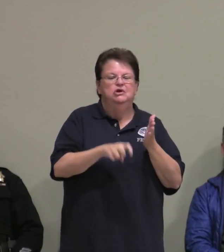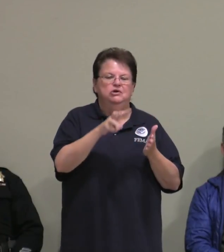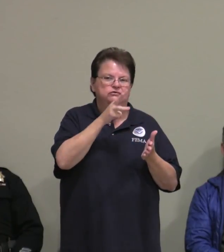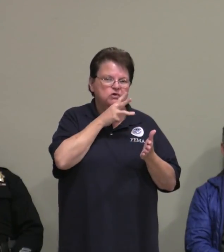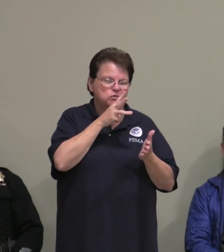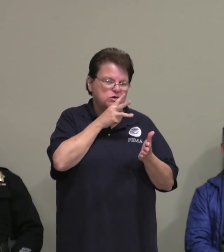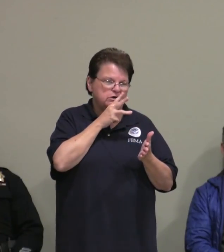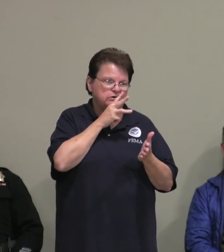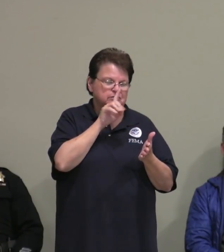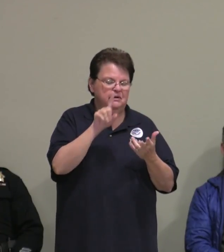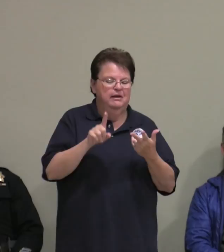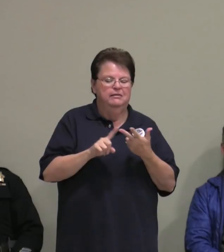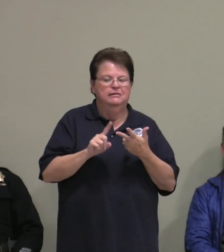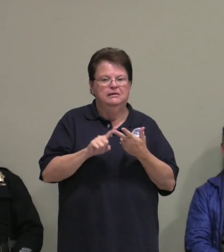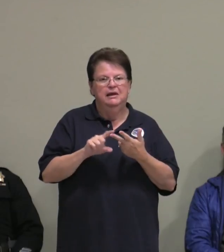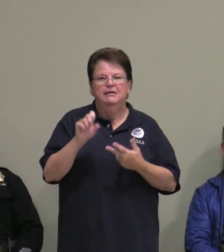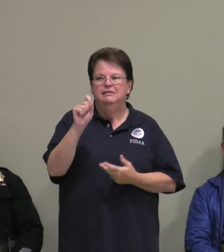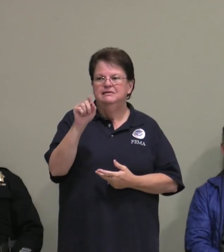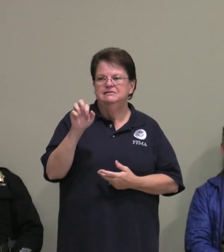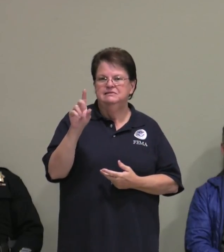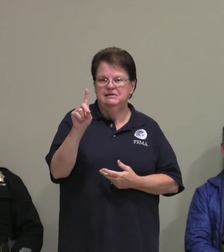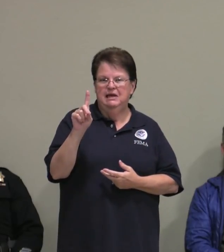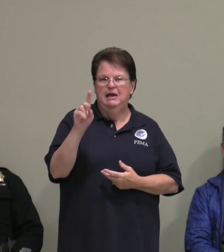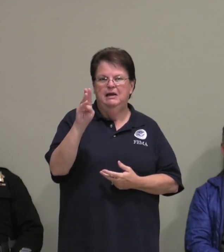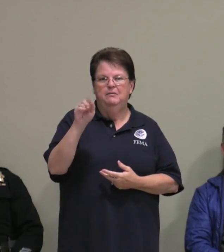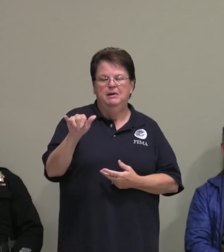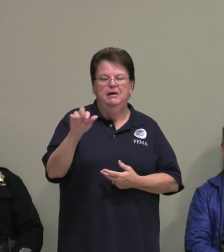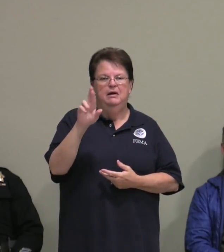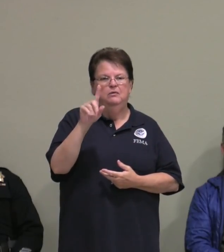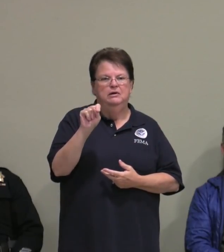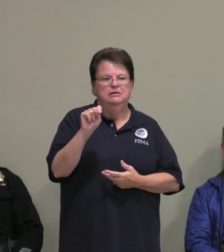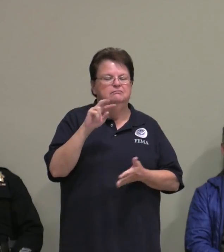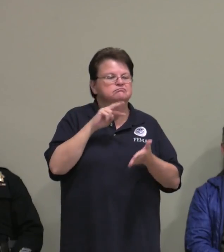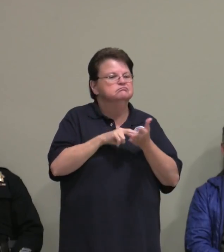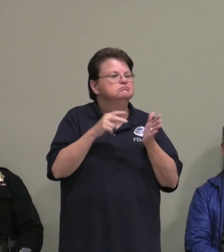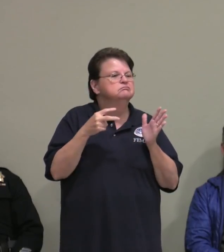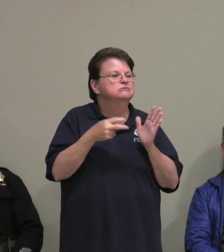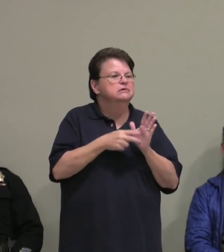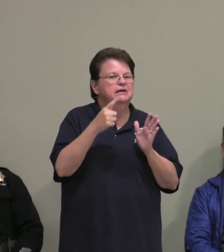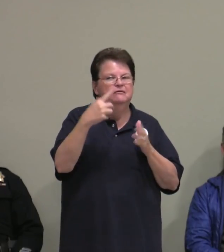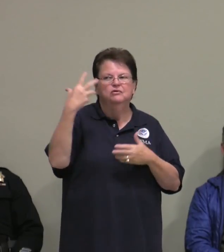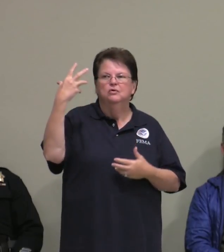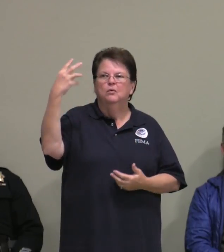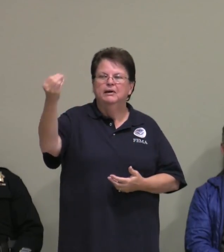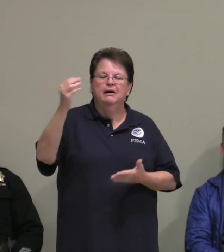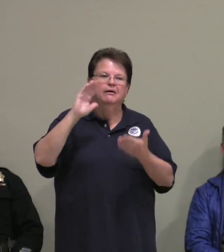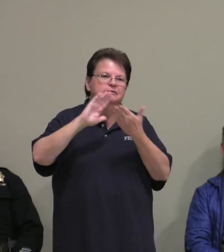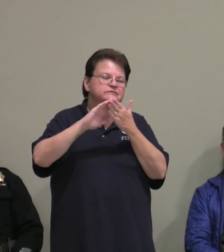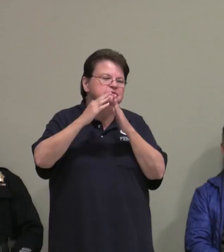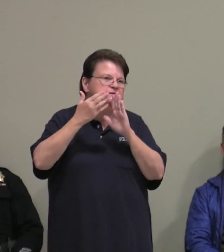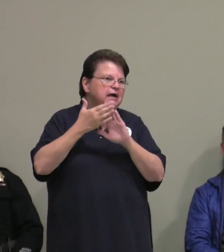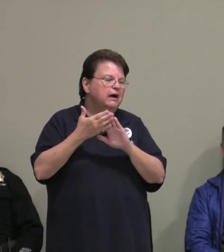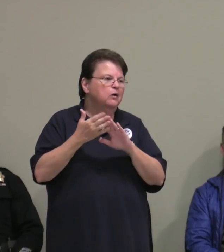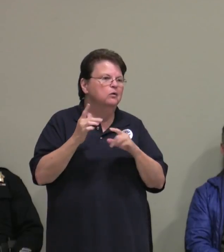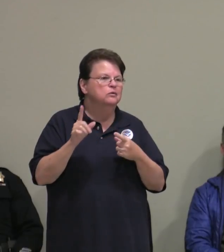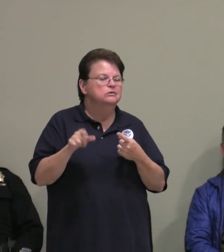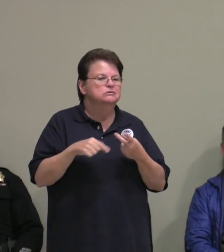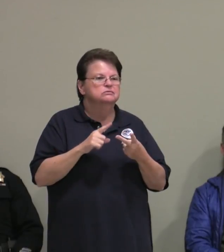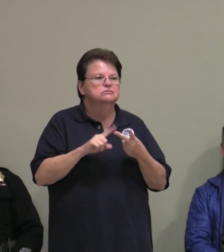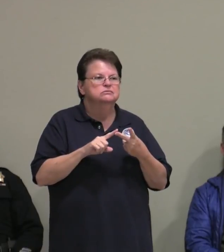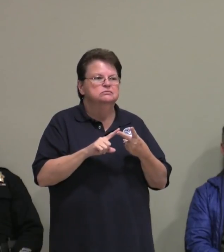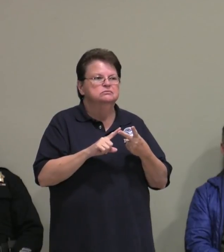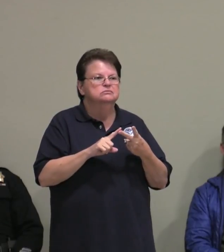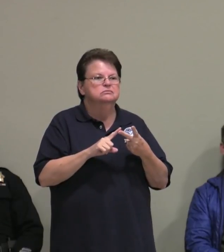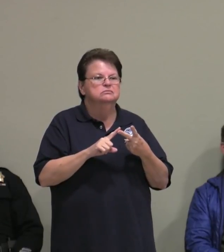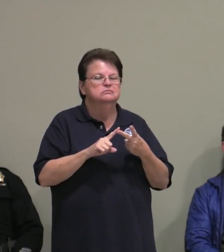water. And then we have the standby rate, which is meant for if you're going away, you know, to